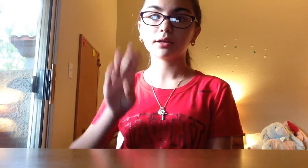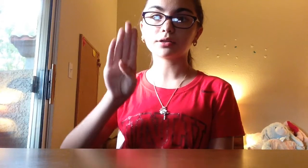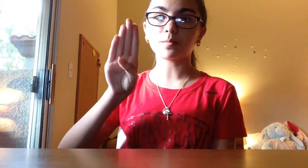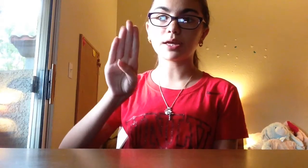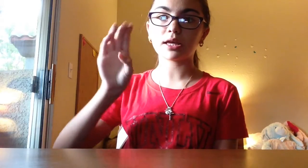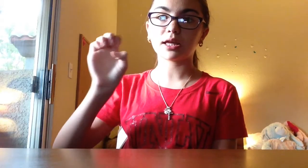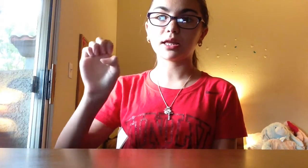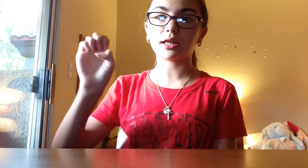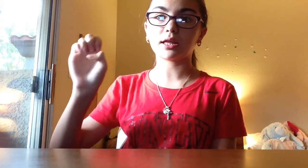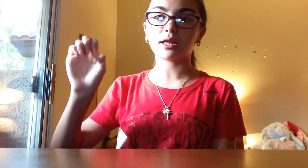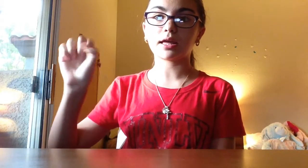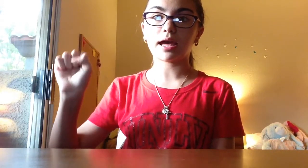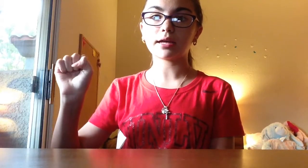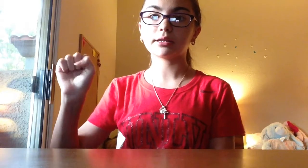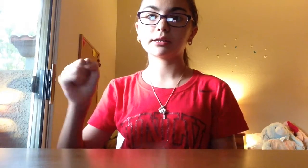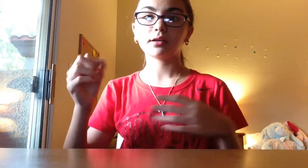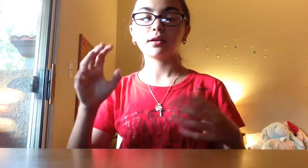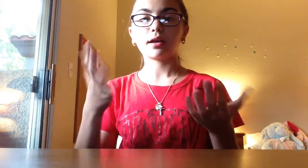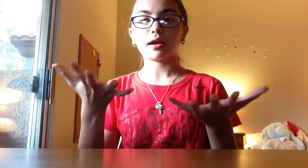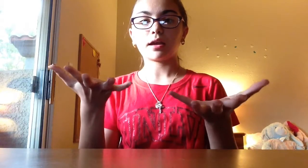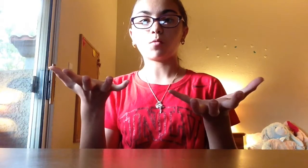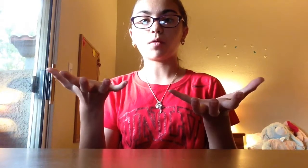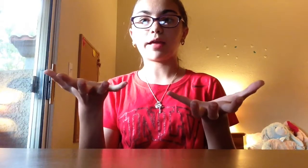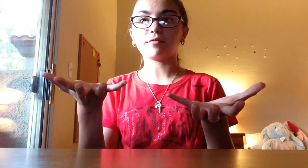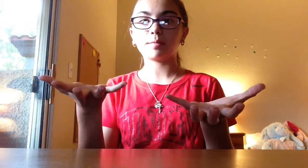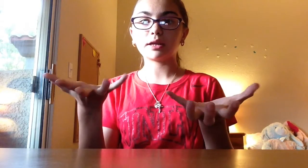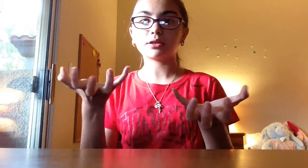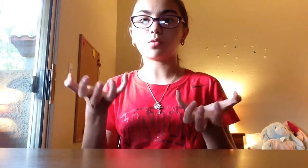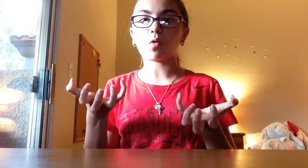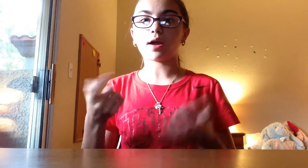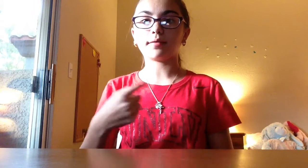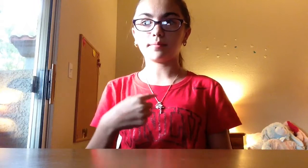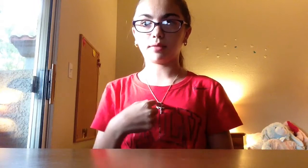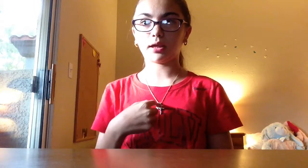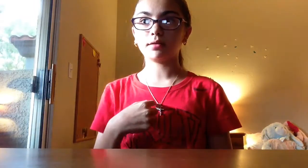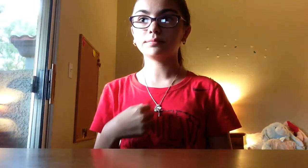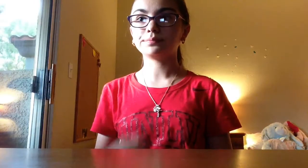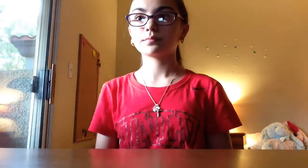So B-E-E-S. Envy me, so want me.